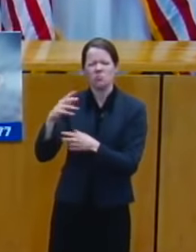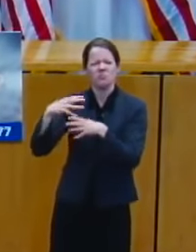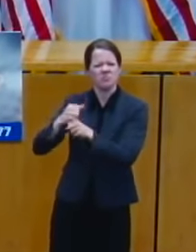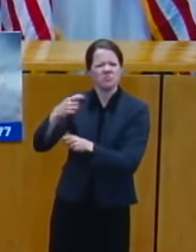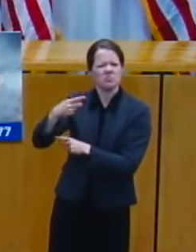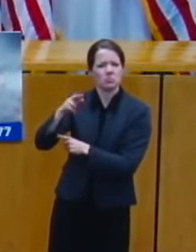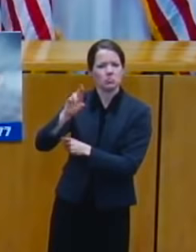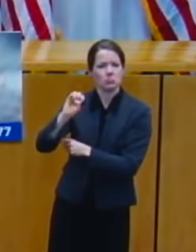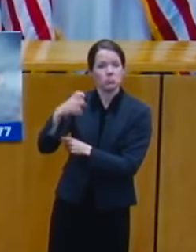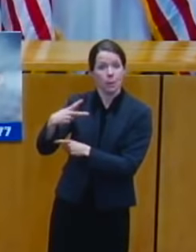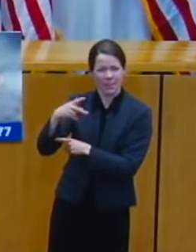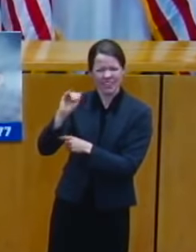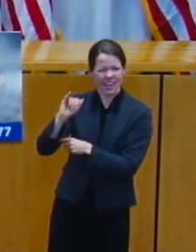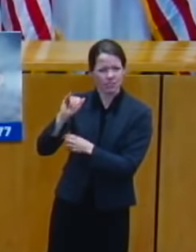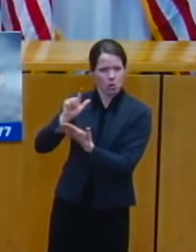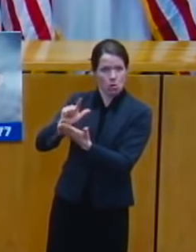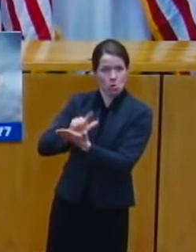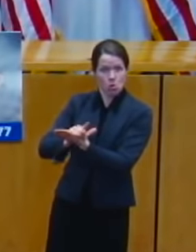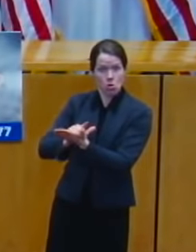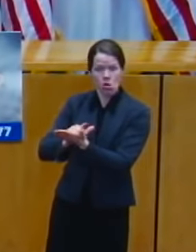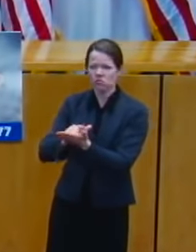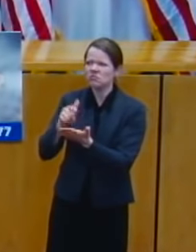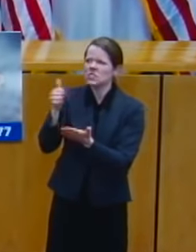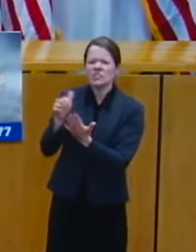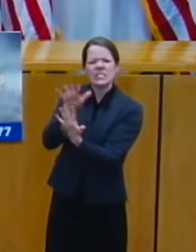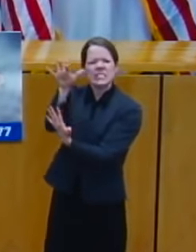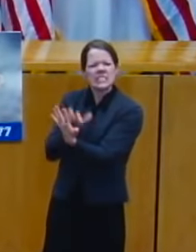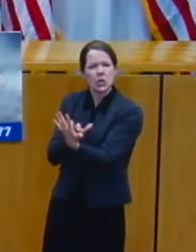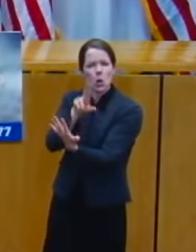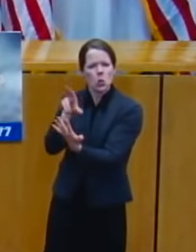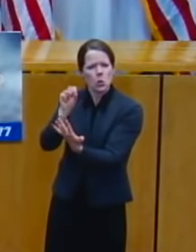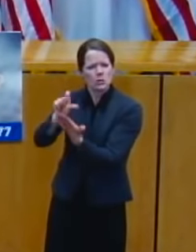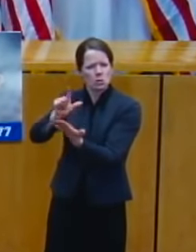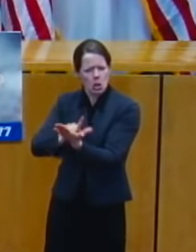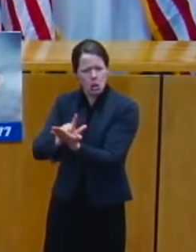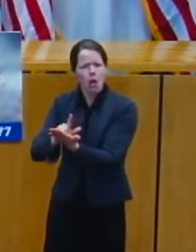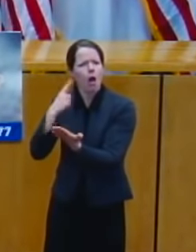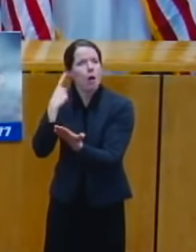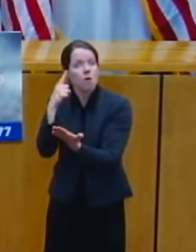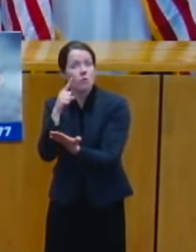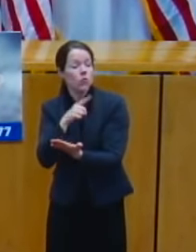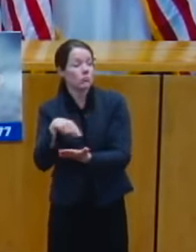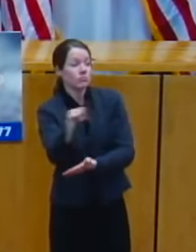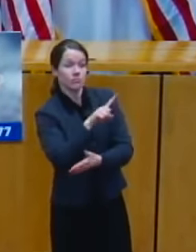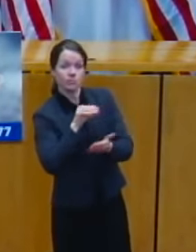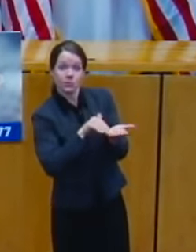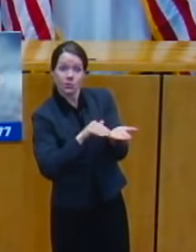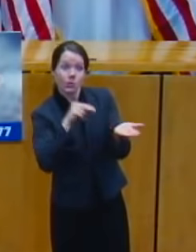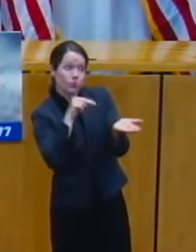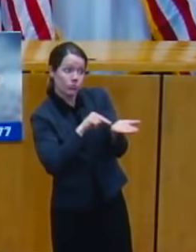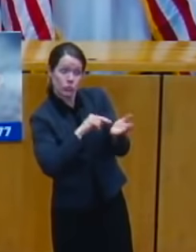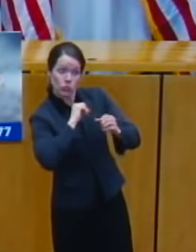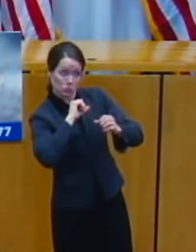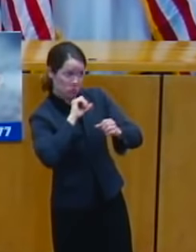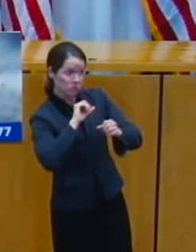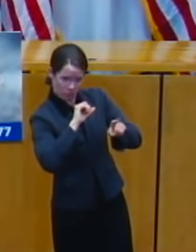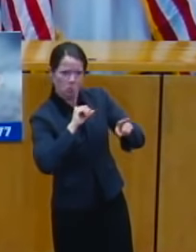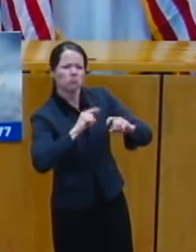own provides significant protections for our healthcare workers. The directive that I'm issuing will ensure that healthcare workers